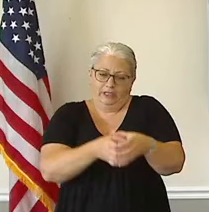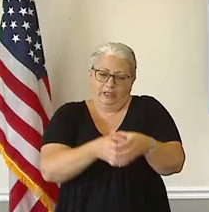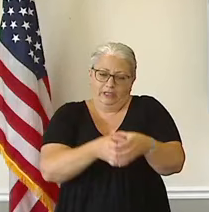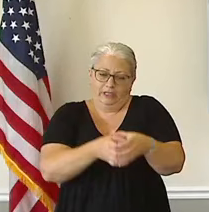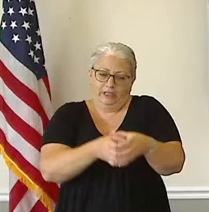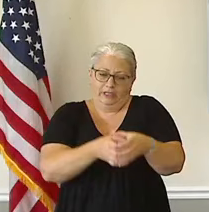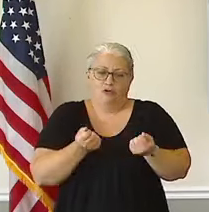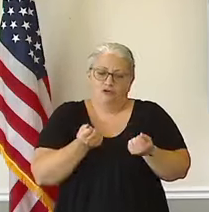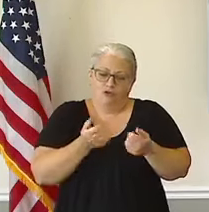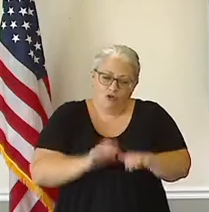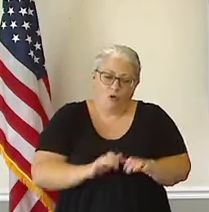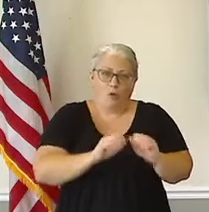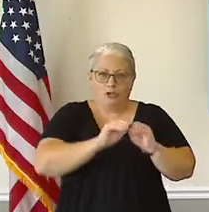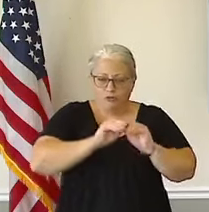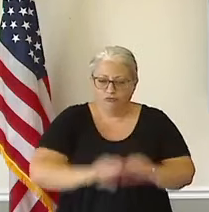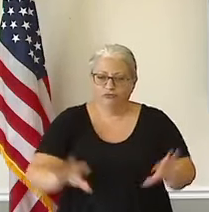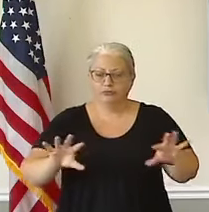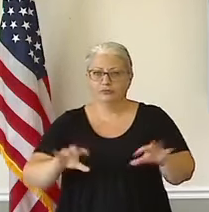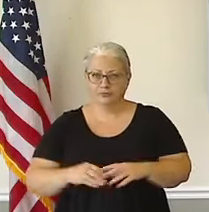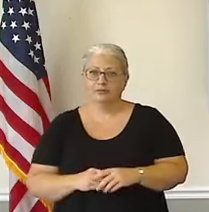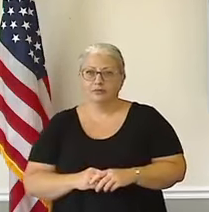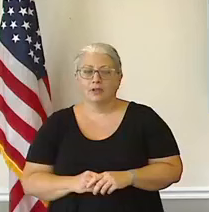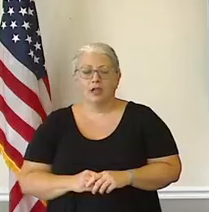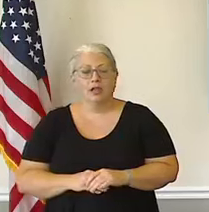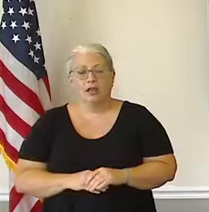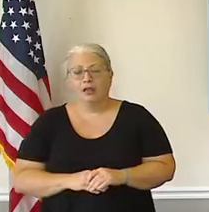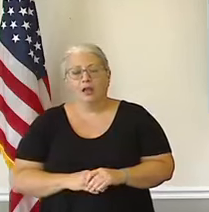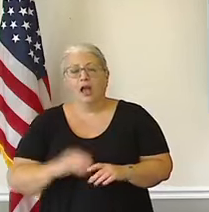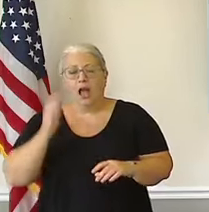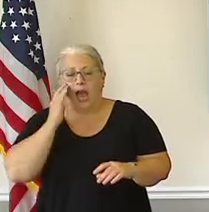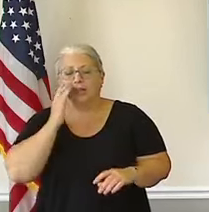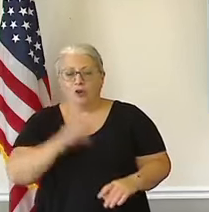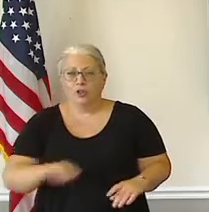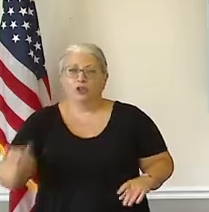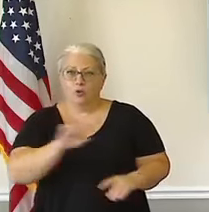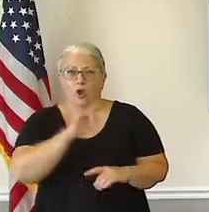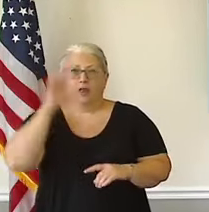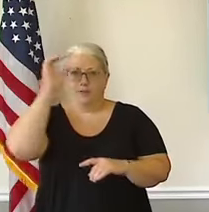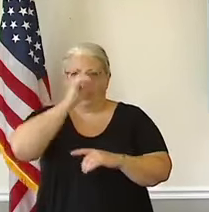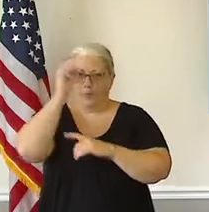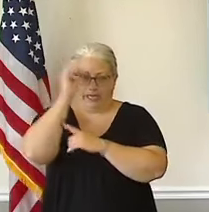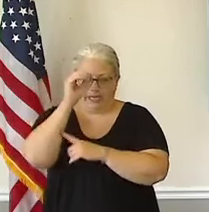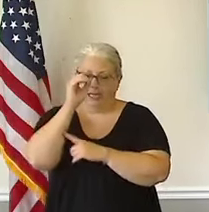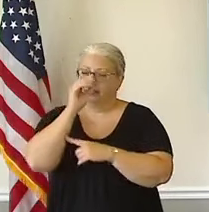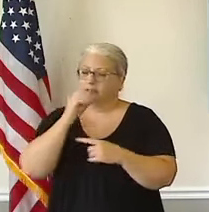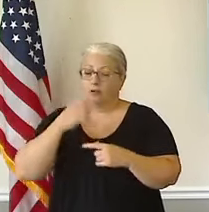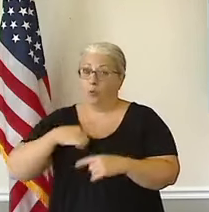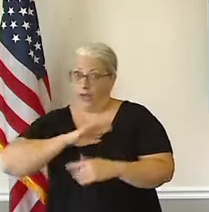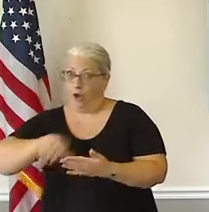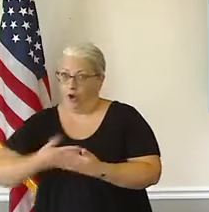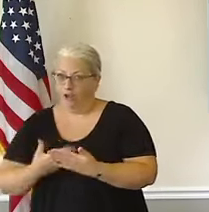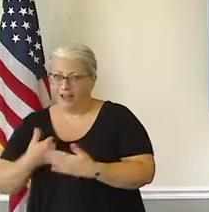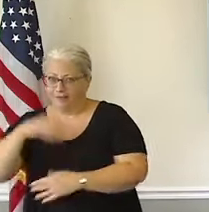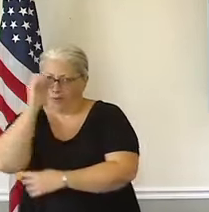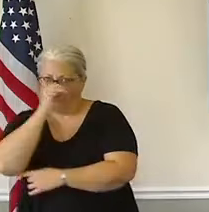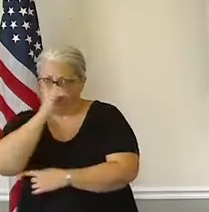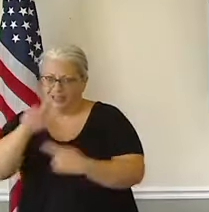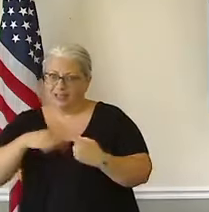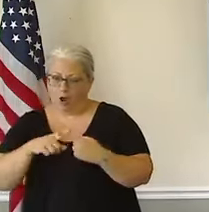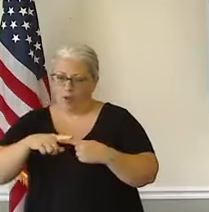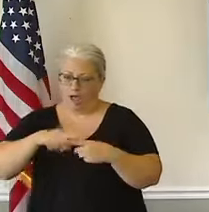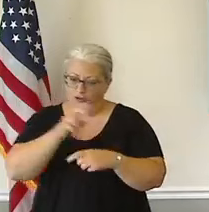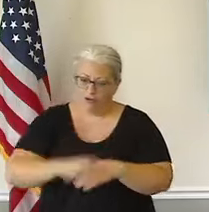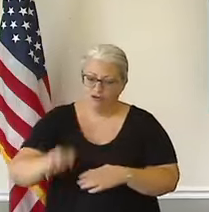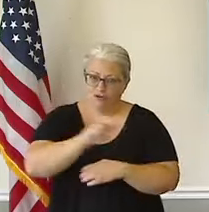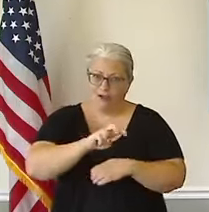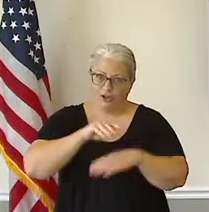know, have an opinion about all of this. Well, we all have opinions about all of it, but about this travel advisory, please attempt to comply. It can be